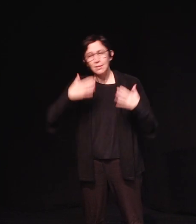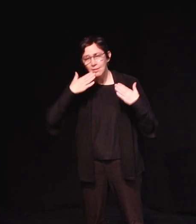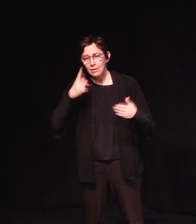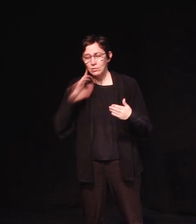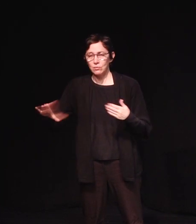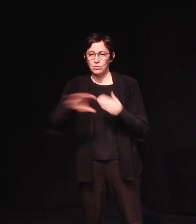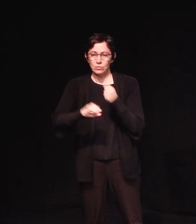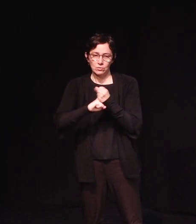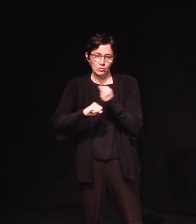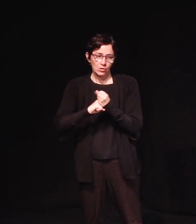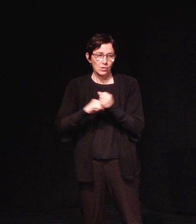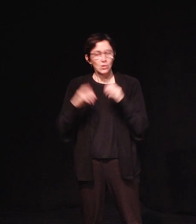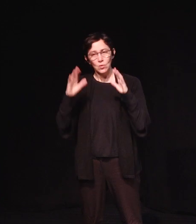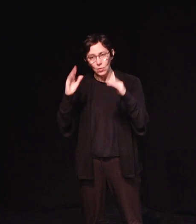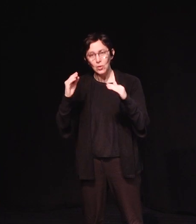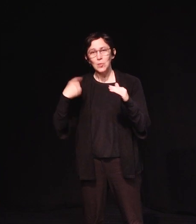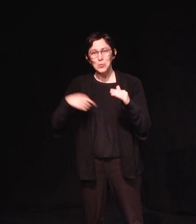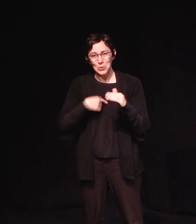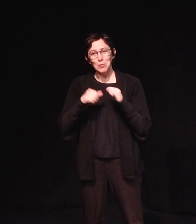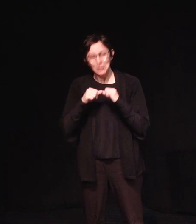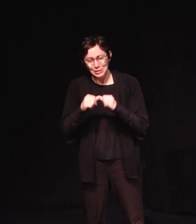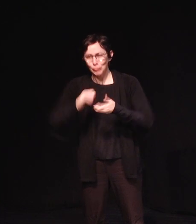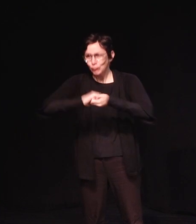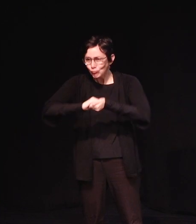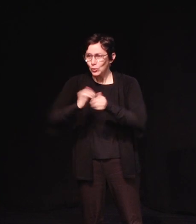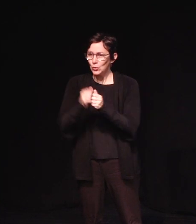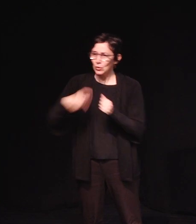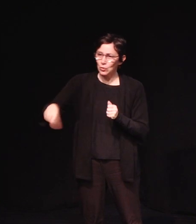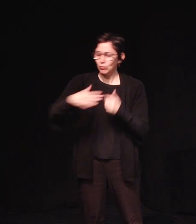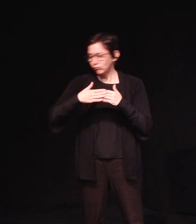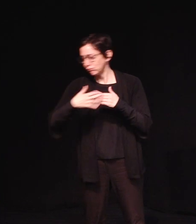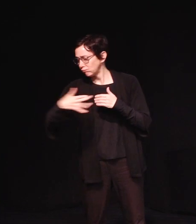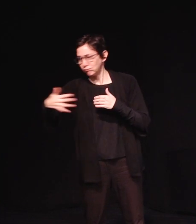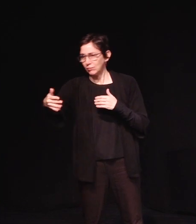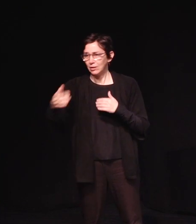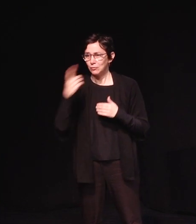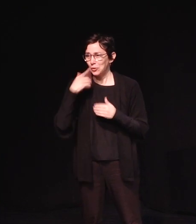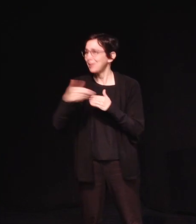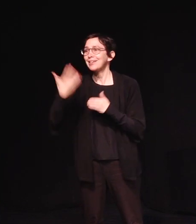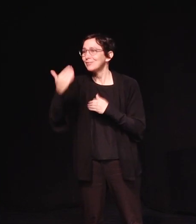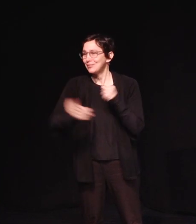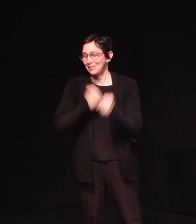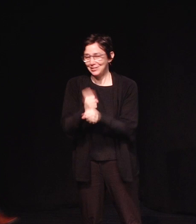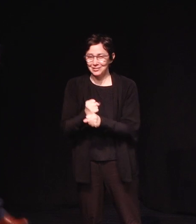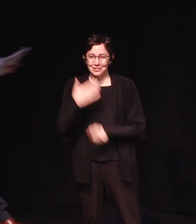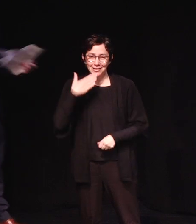and hope to continue to build on it in the years to come for the next 15 years. Thank